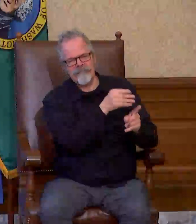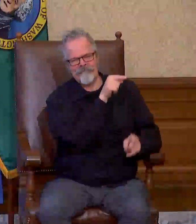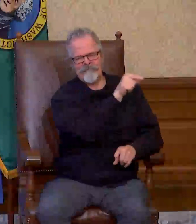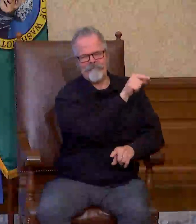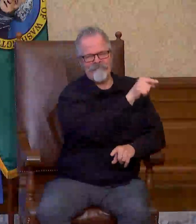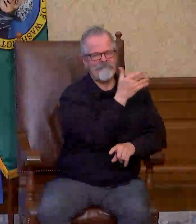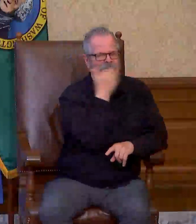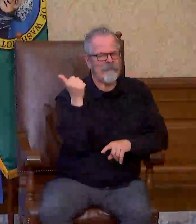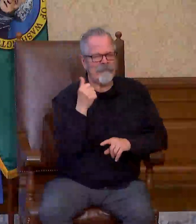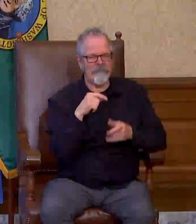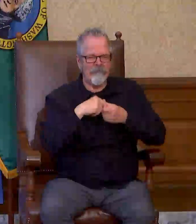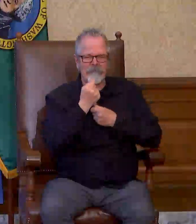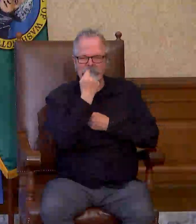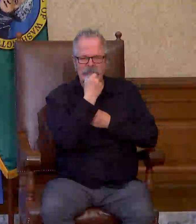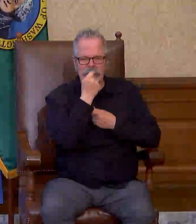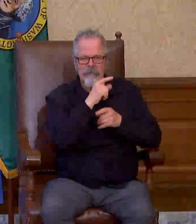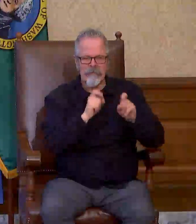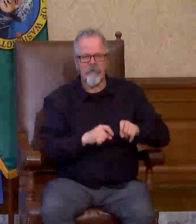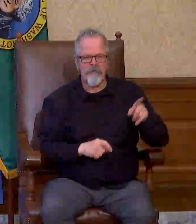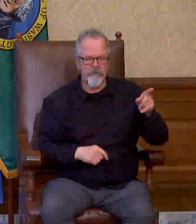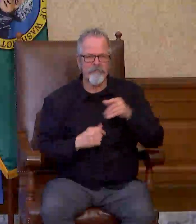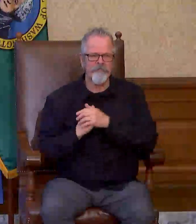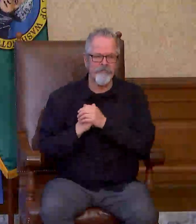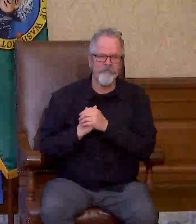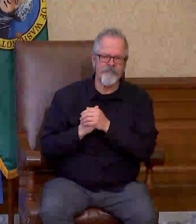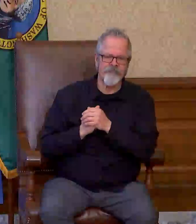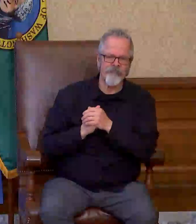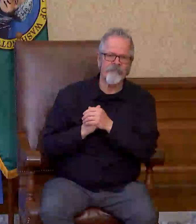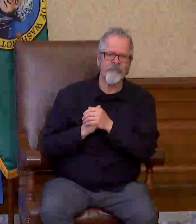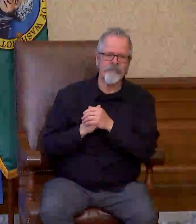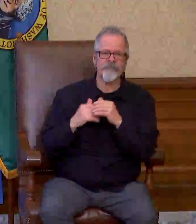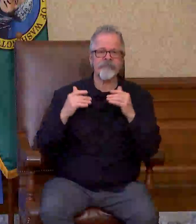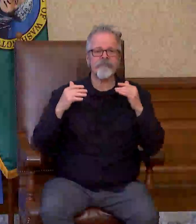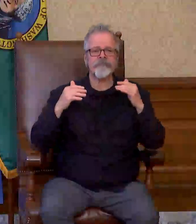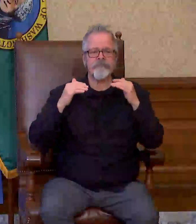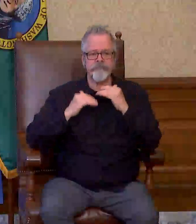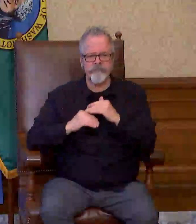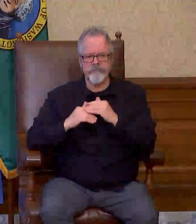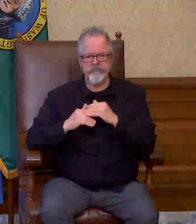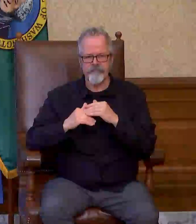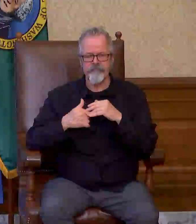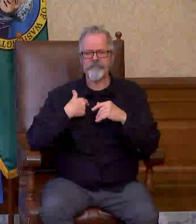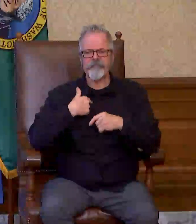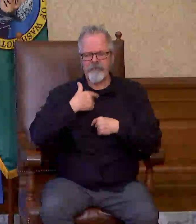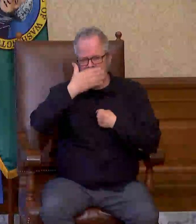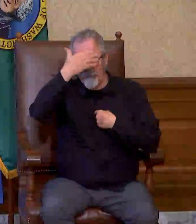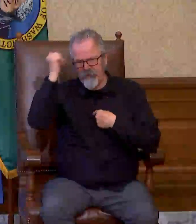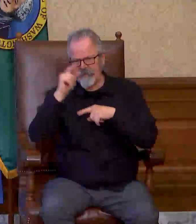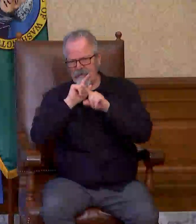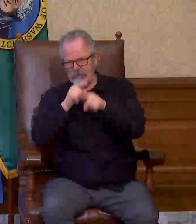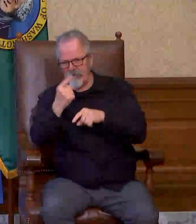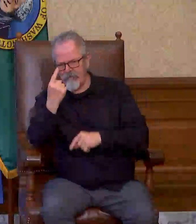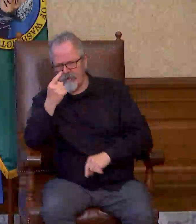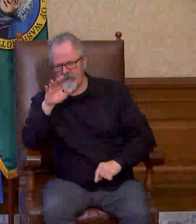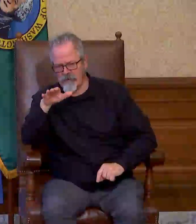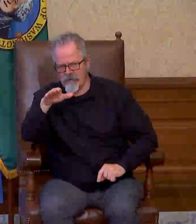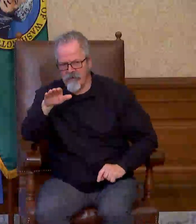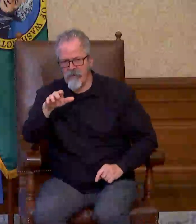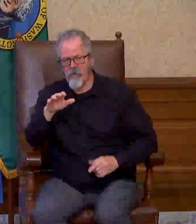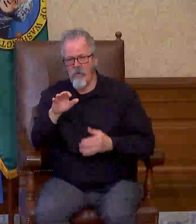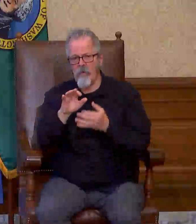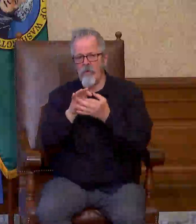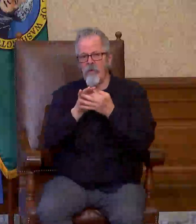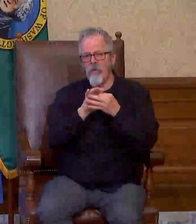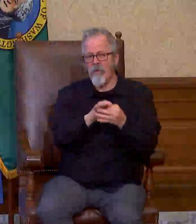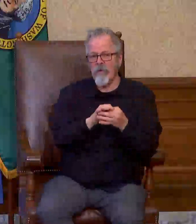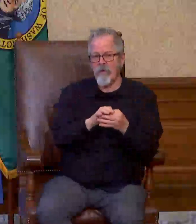haven't made any really dispositive decisions on that. We're still looking at that to look at the scientific benefit of masks. So we hope to